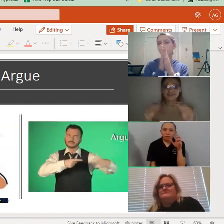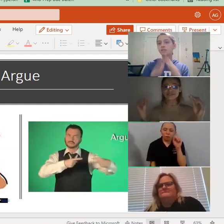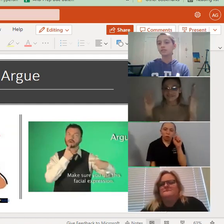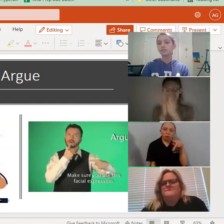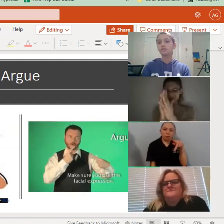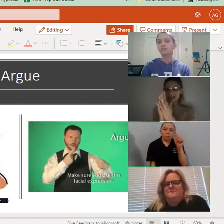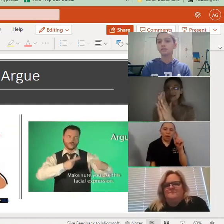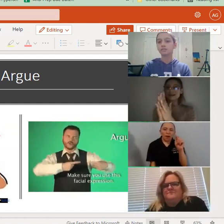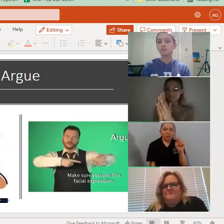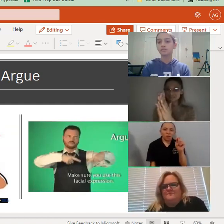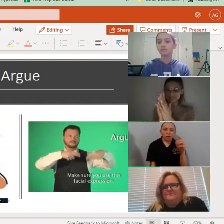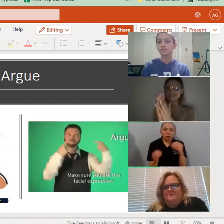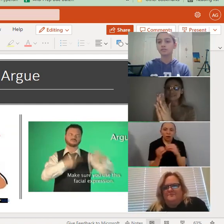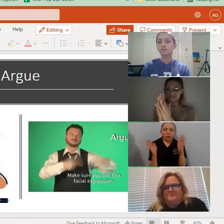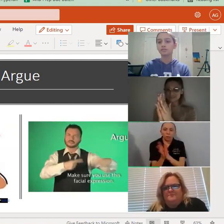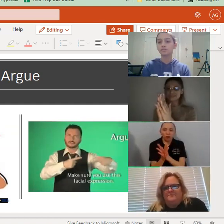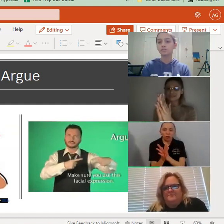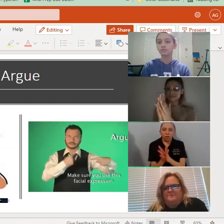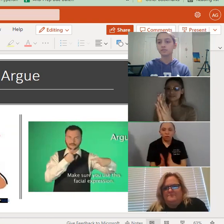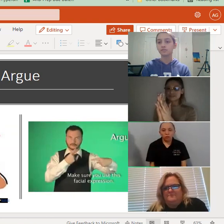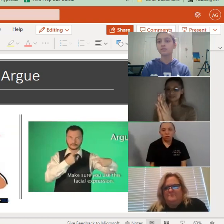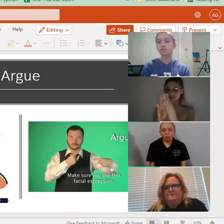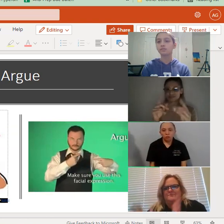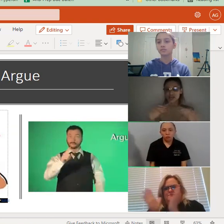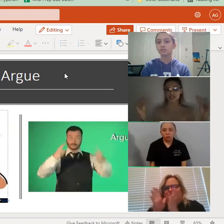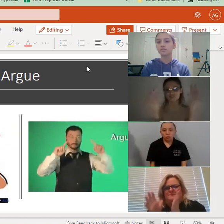I've seen that for spat, like have a spat.